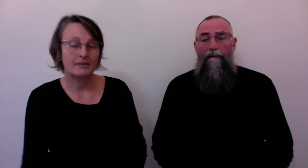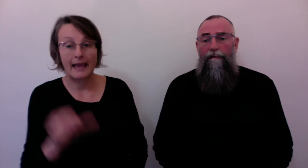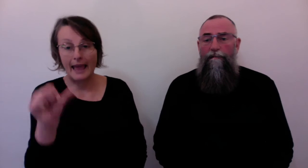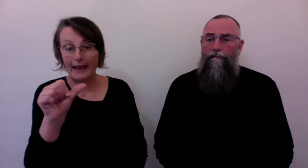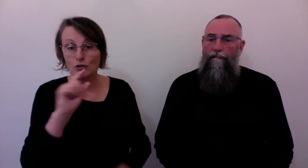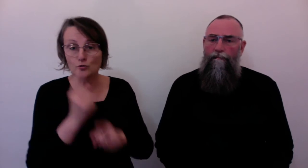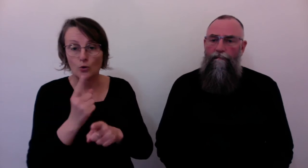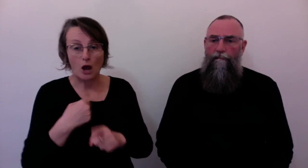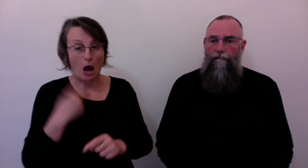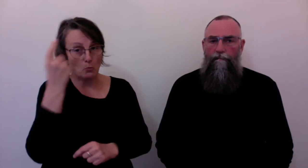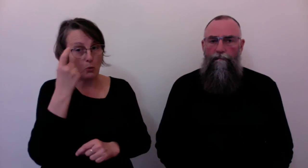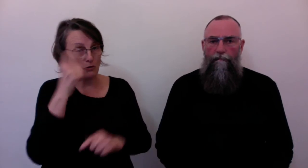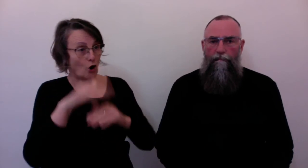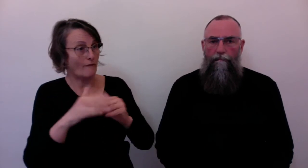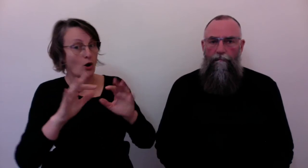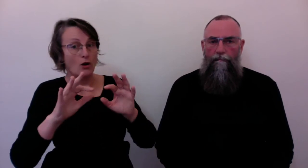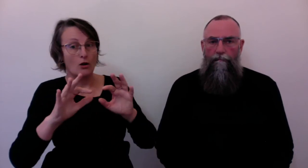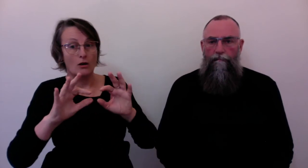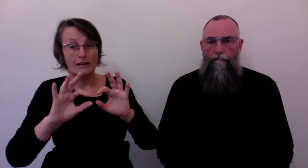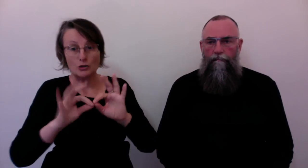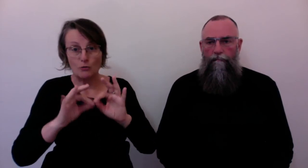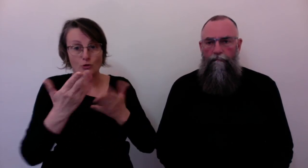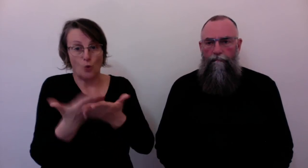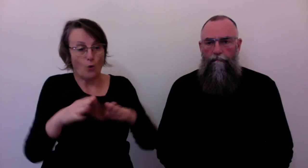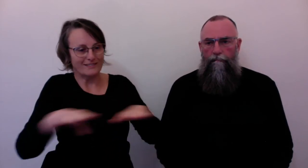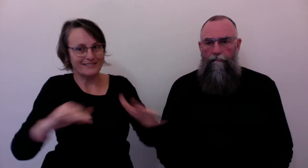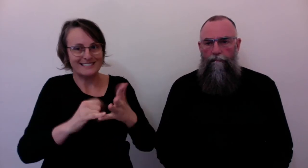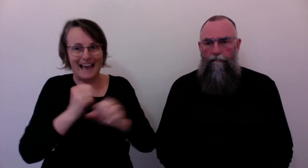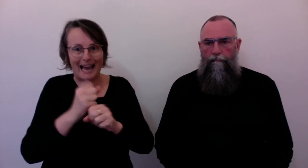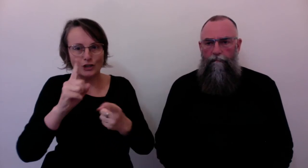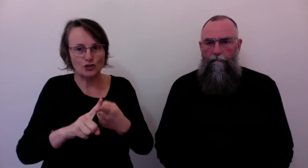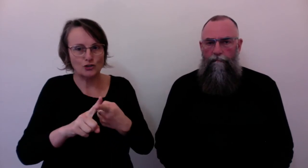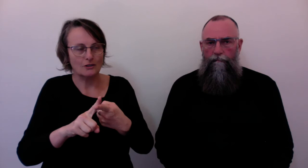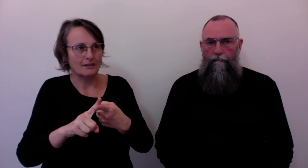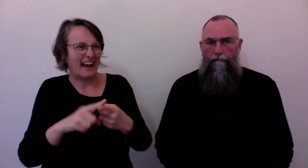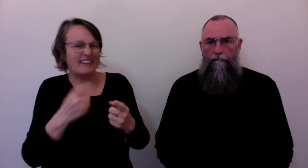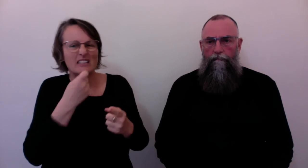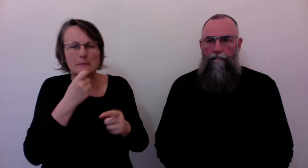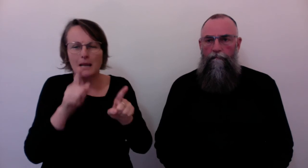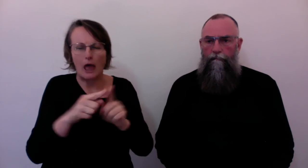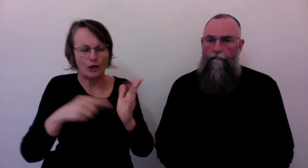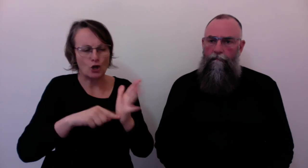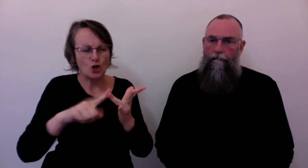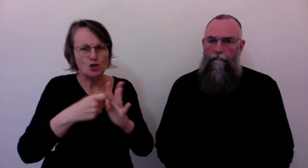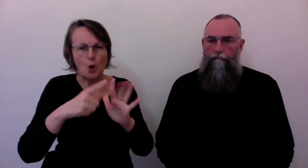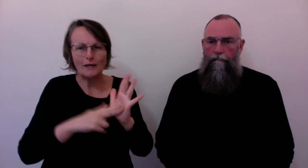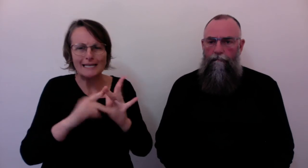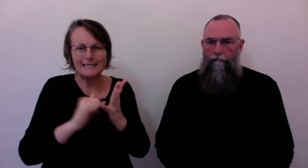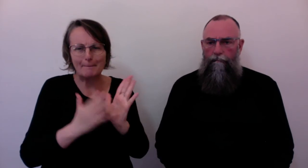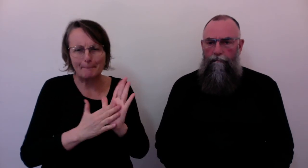Auslan interpreters on stage and the tokenism of it. Every time that I've seen